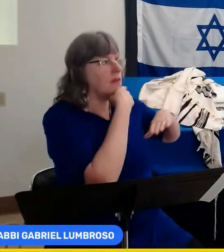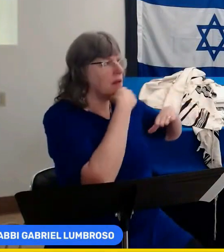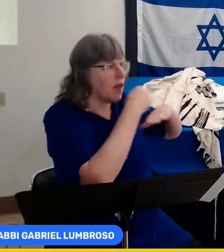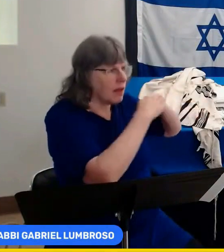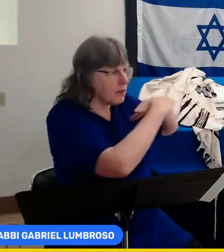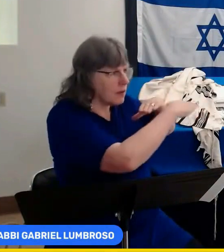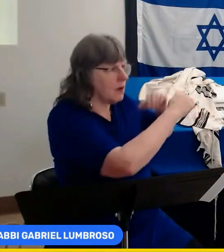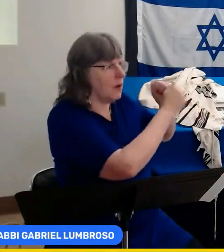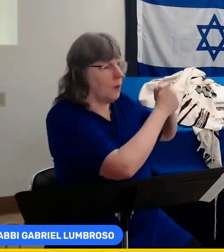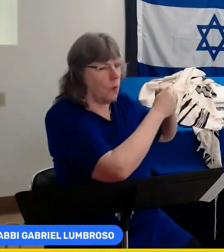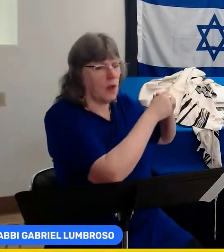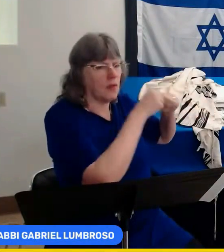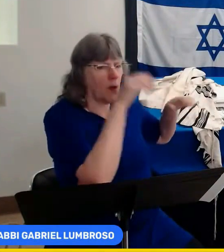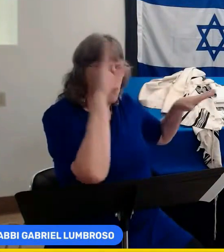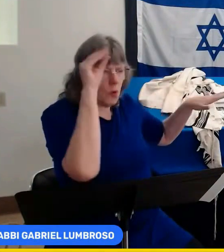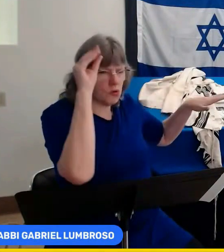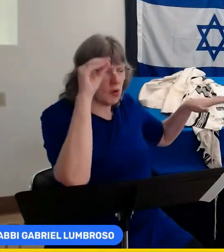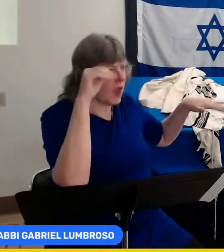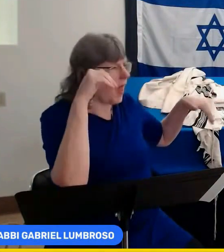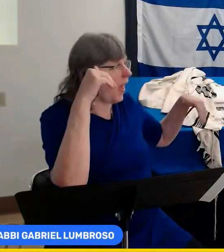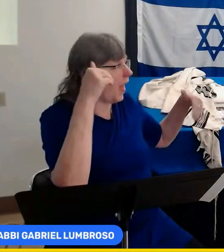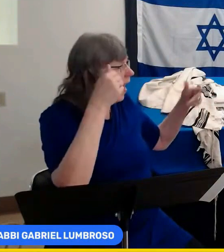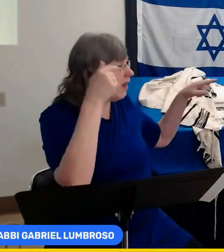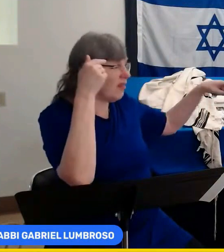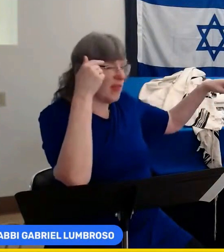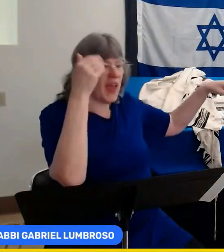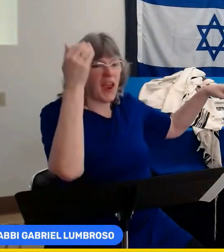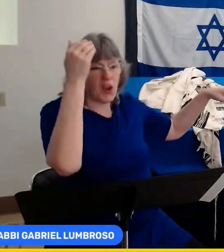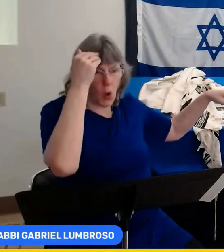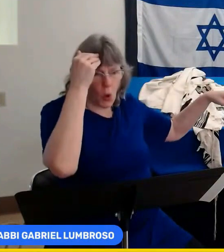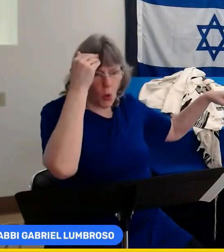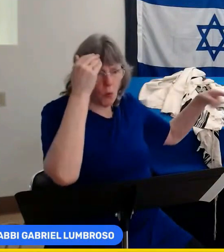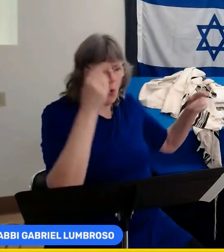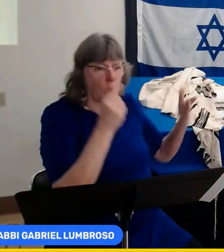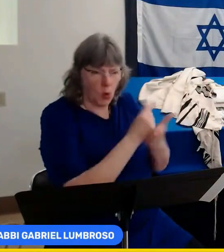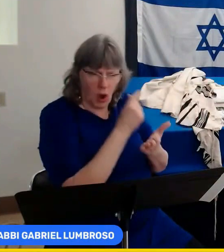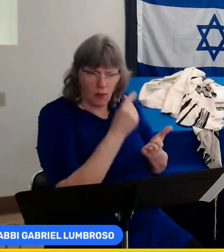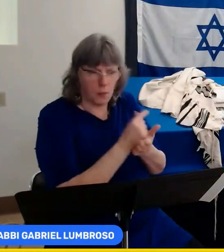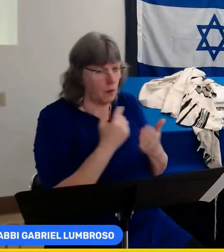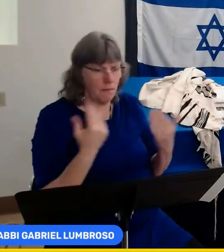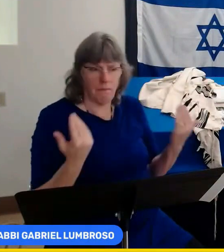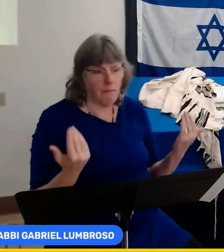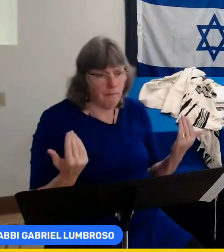So, but there is the expression that we've got to go and preach the gospel.